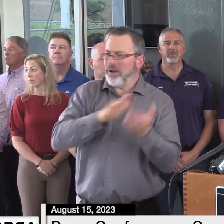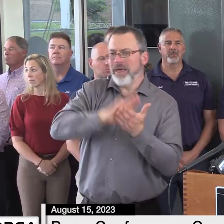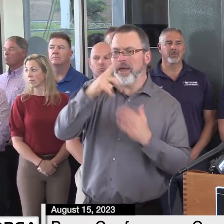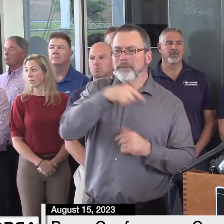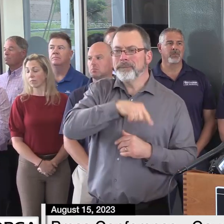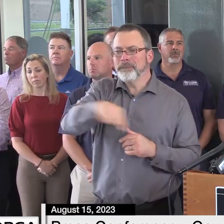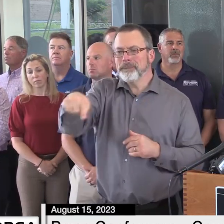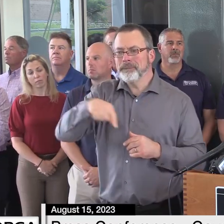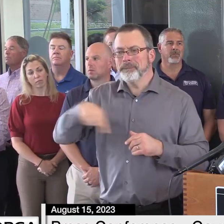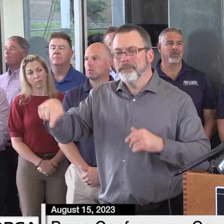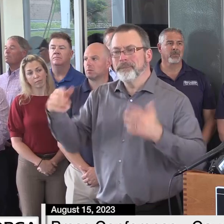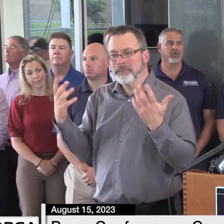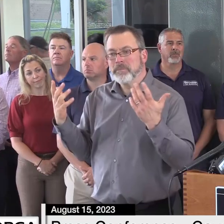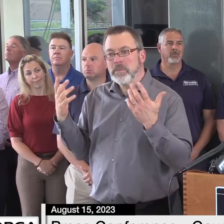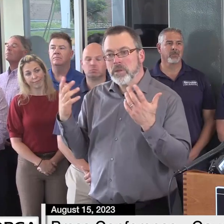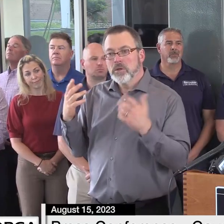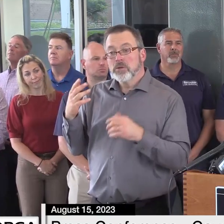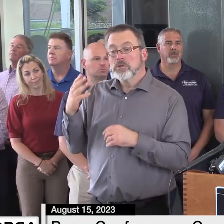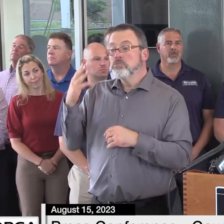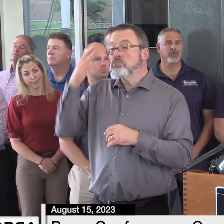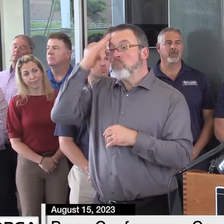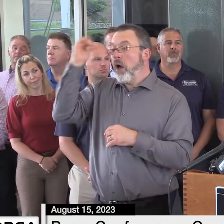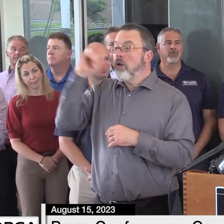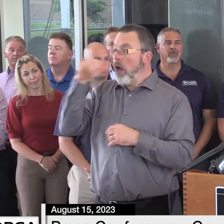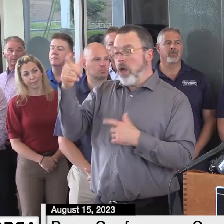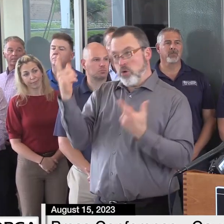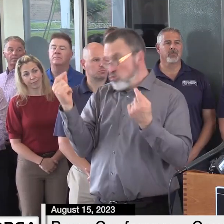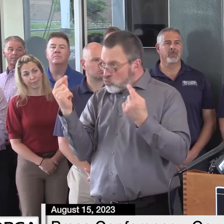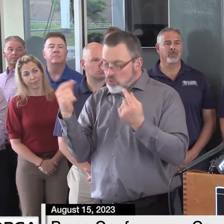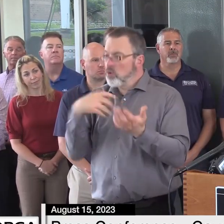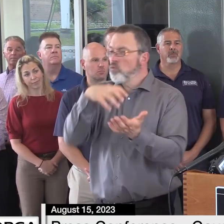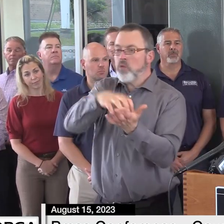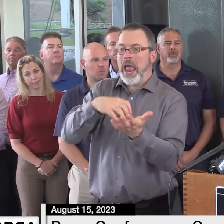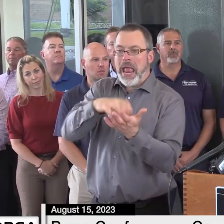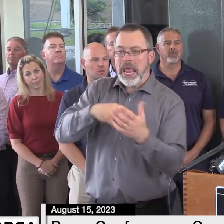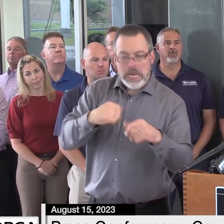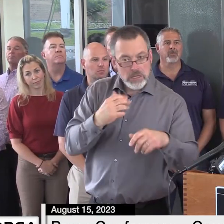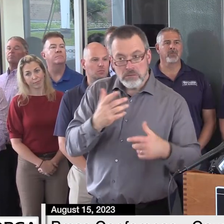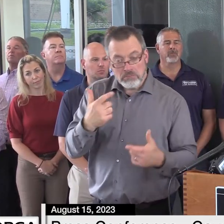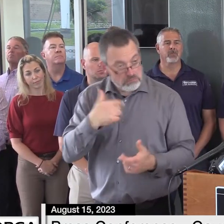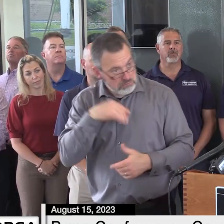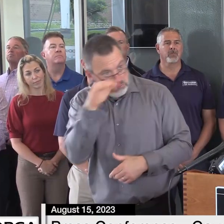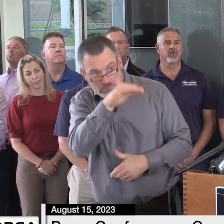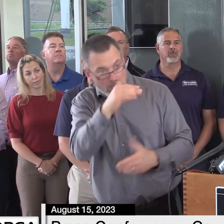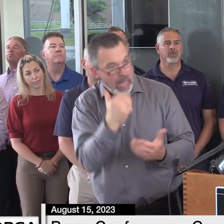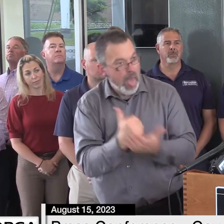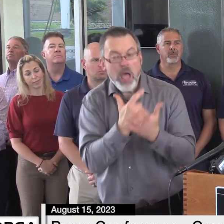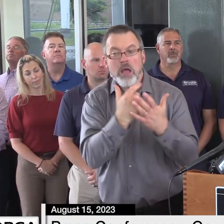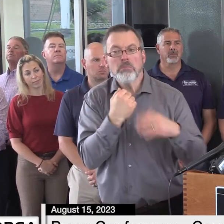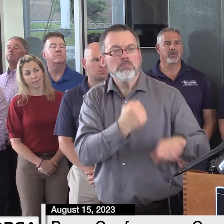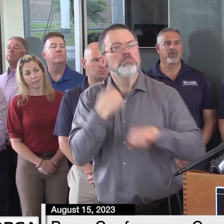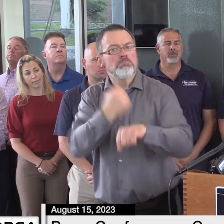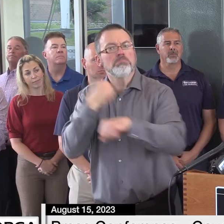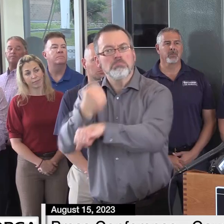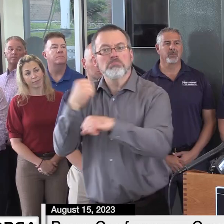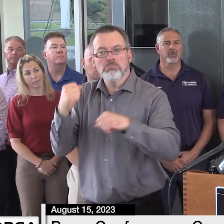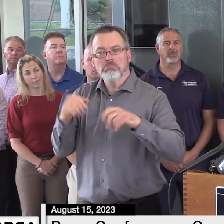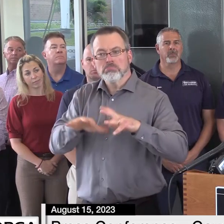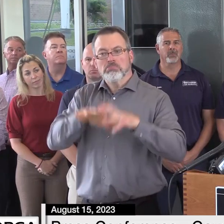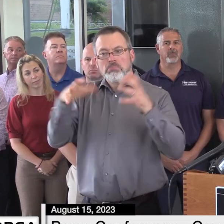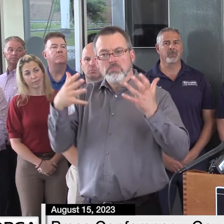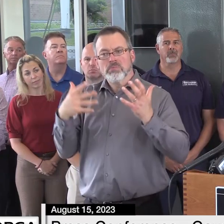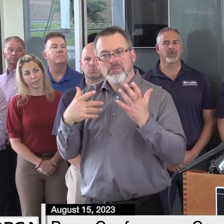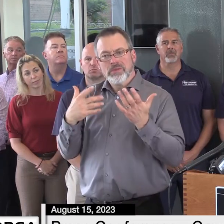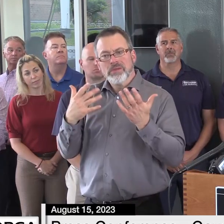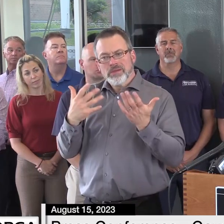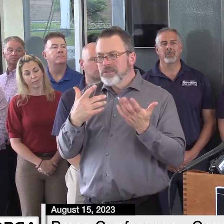you get a rake, ask the homeowner if they'd like you to clean that up, and just present it a little bit better, get